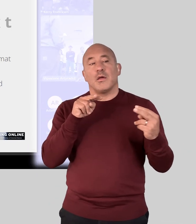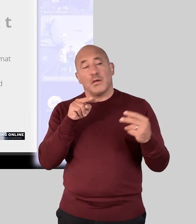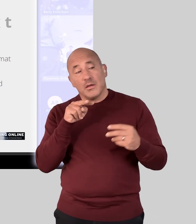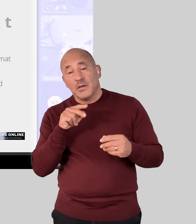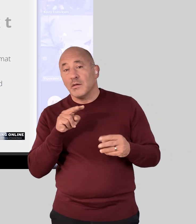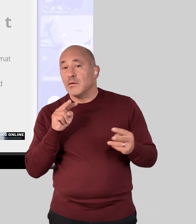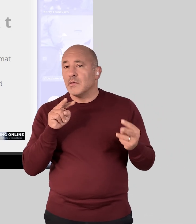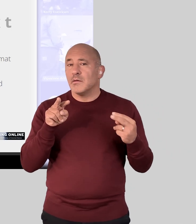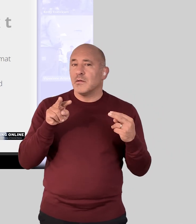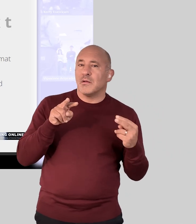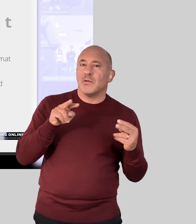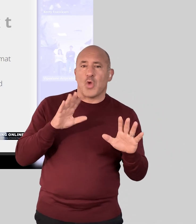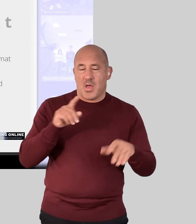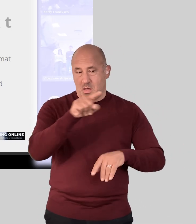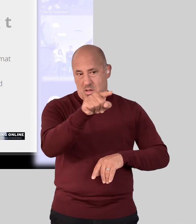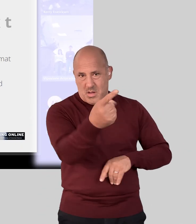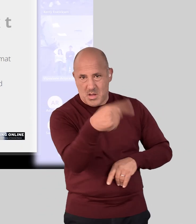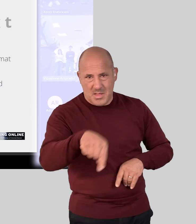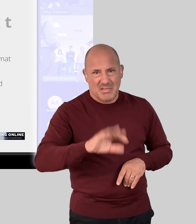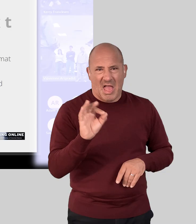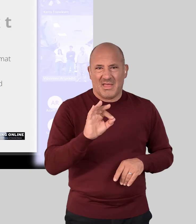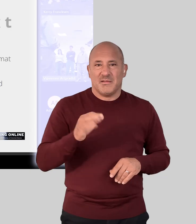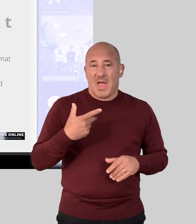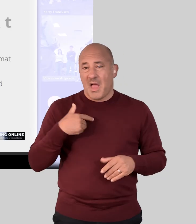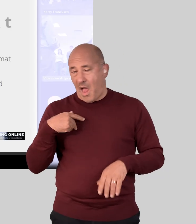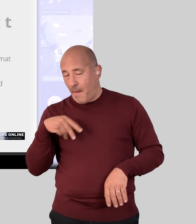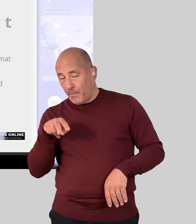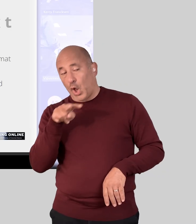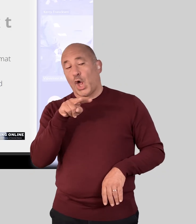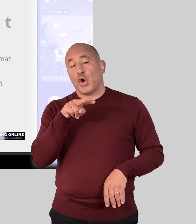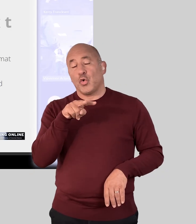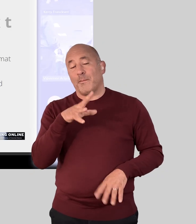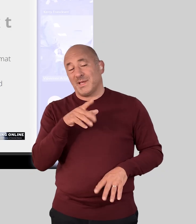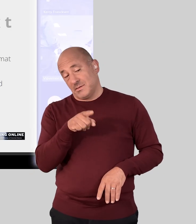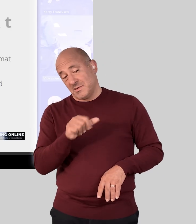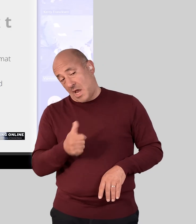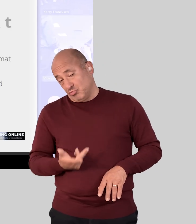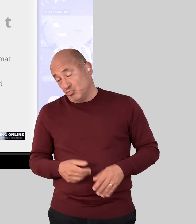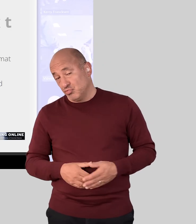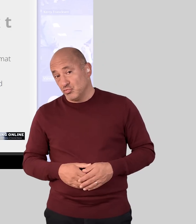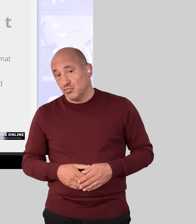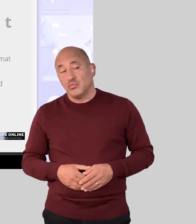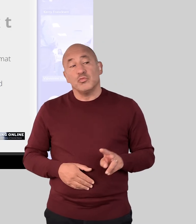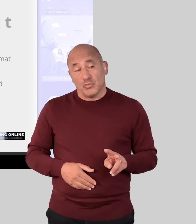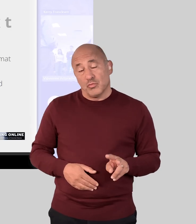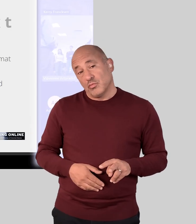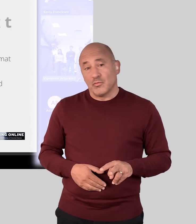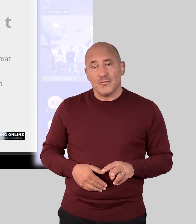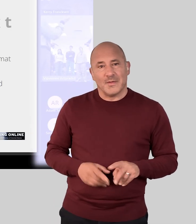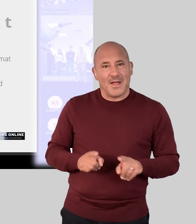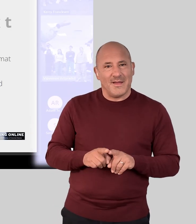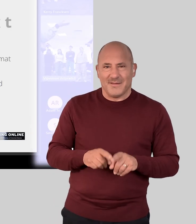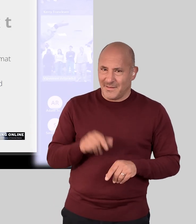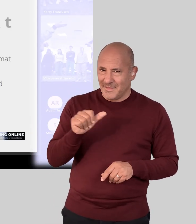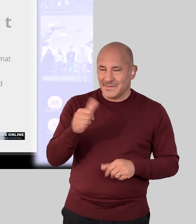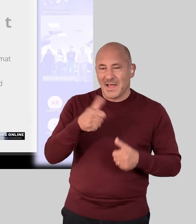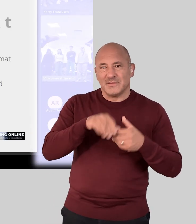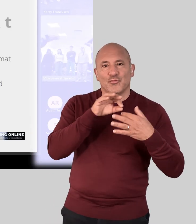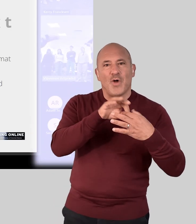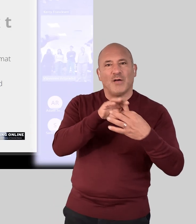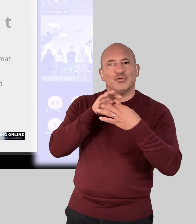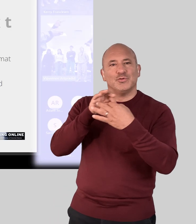people looking and inviting. So it's kind of like you're not saying you're coming in next, but I'm looking at you, so you're coming in next. Yeah,